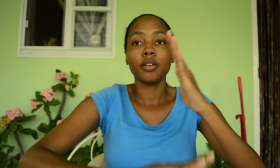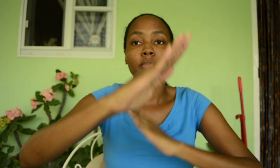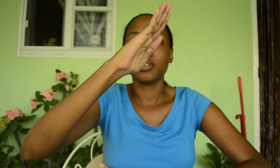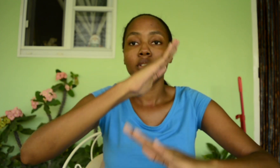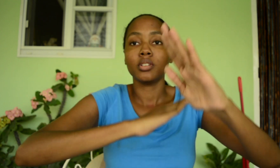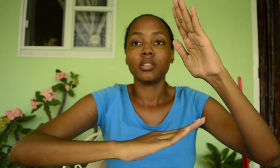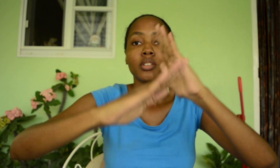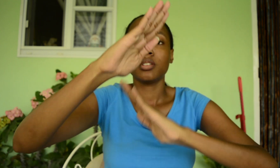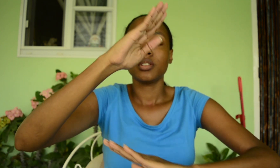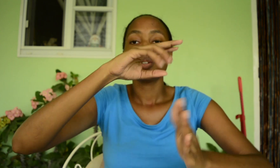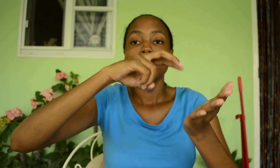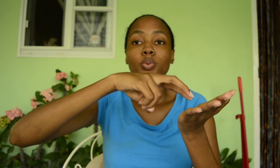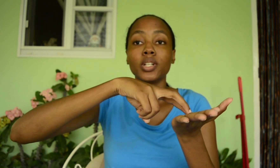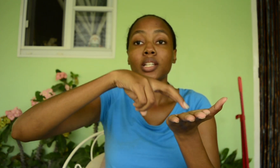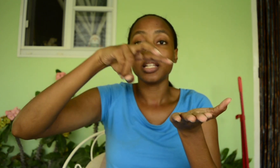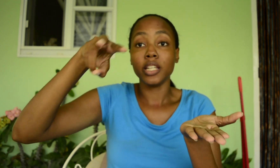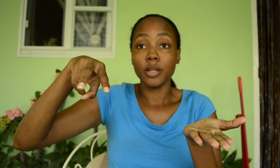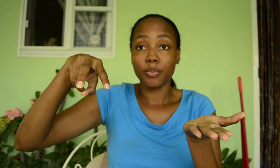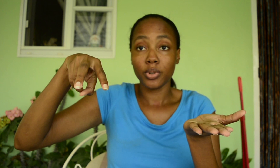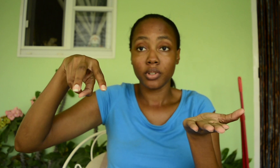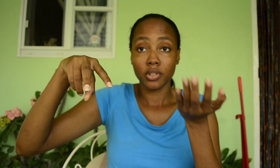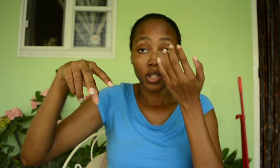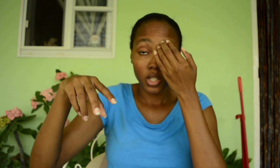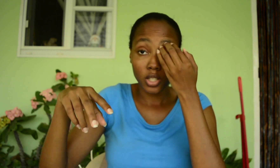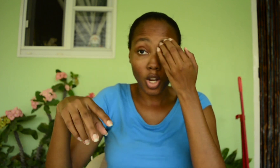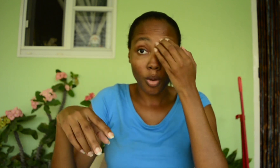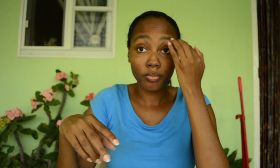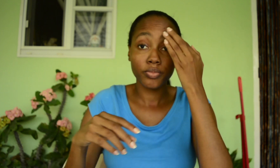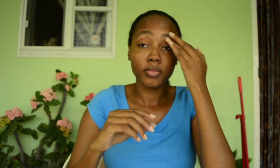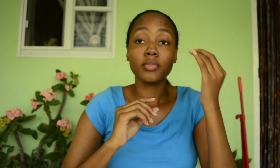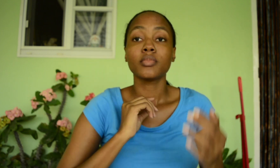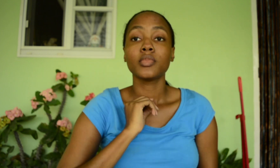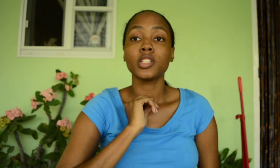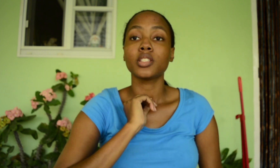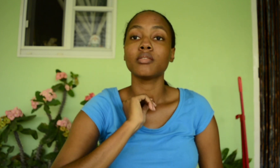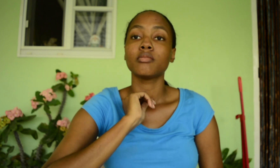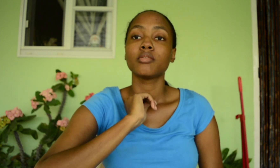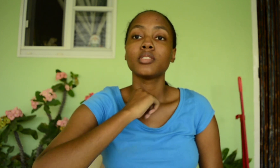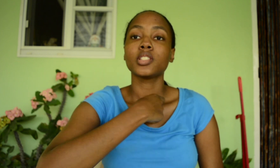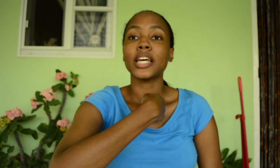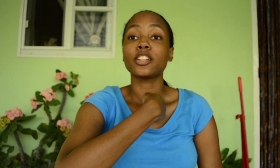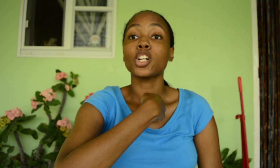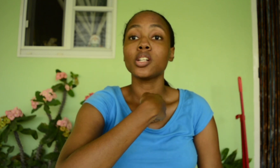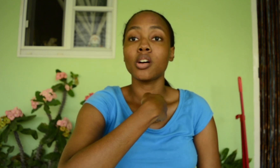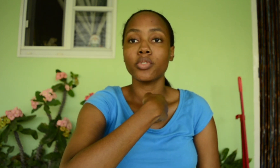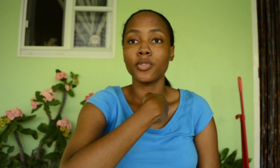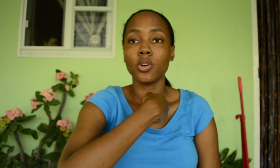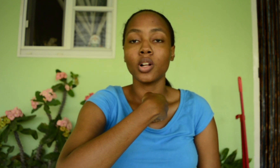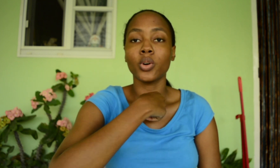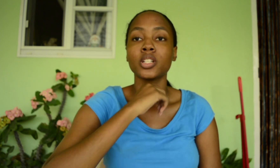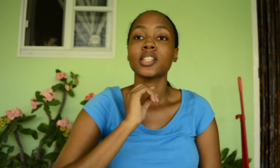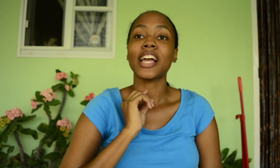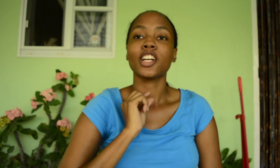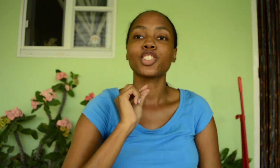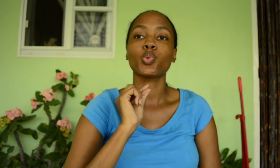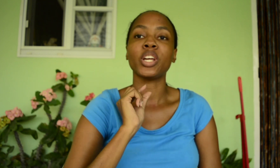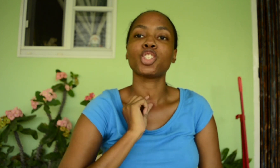lame will leap. Dumb, it's like turning off your vocal cords. So it's like a switch.